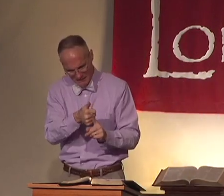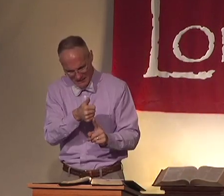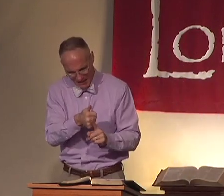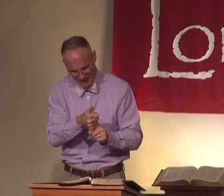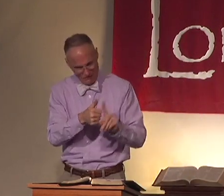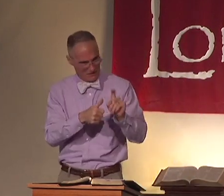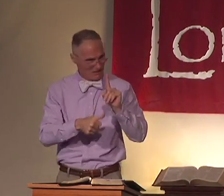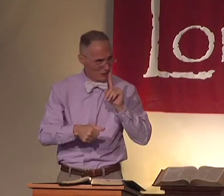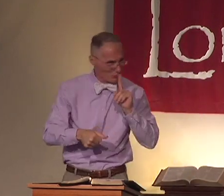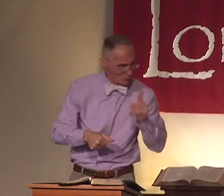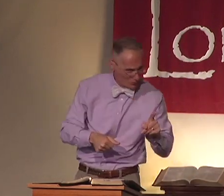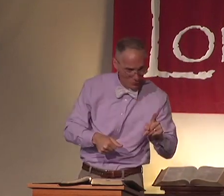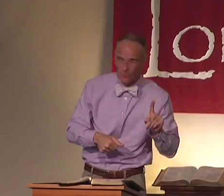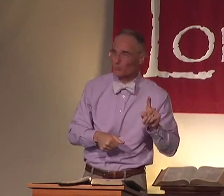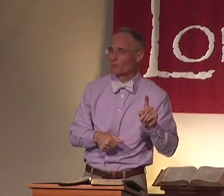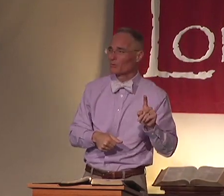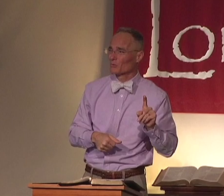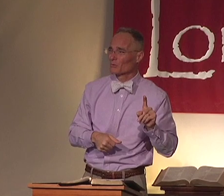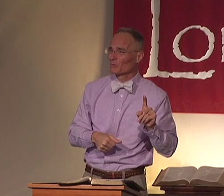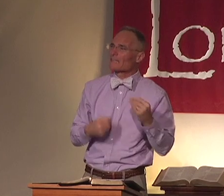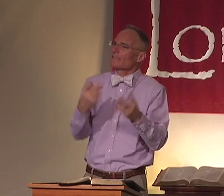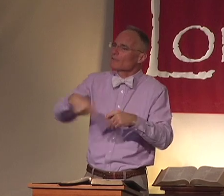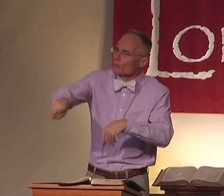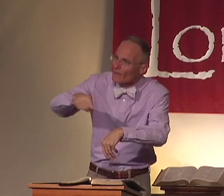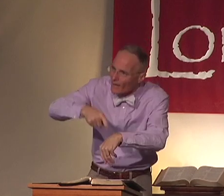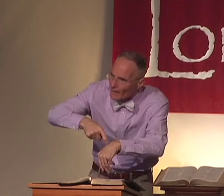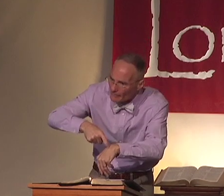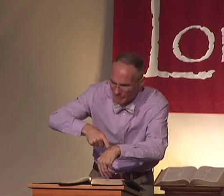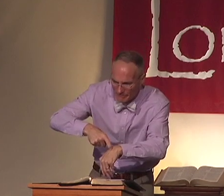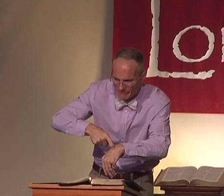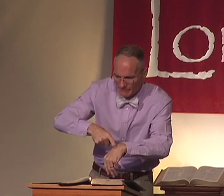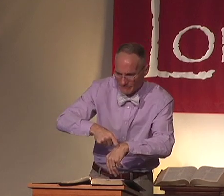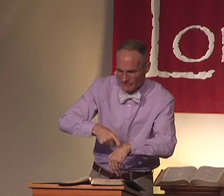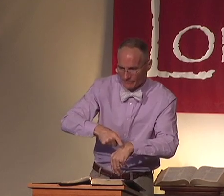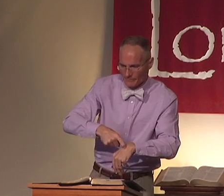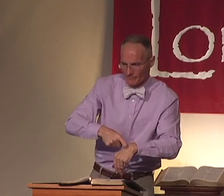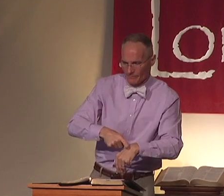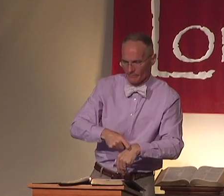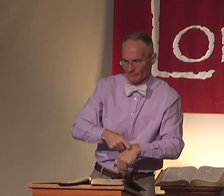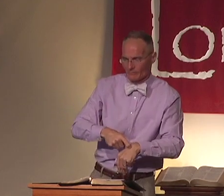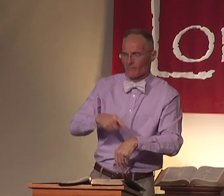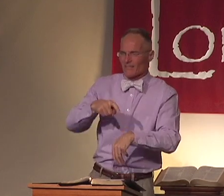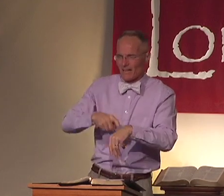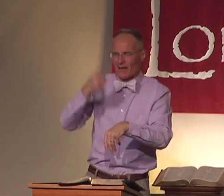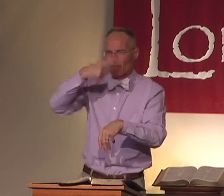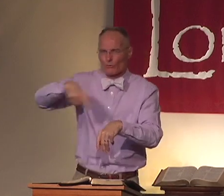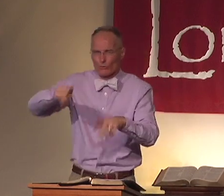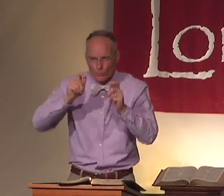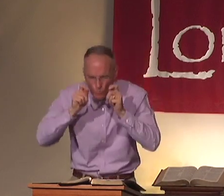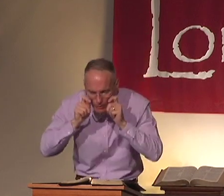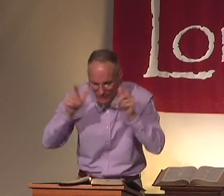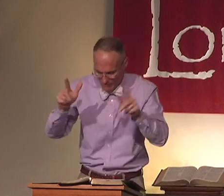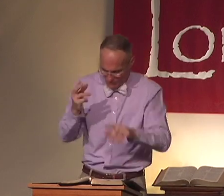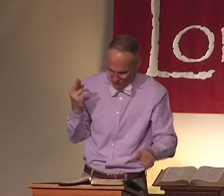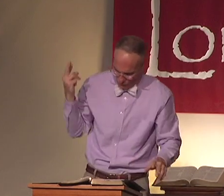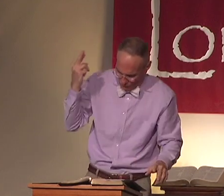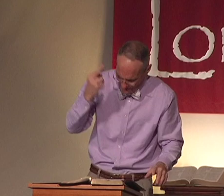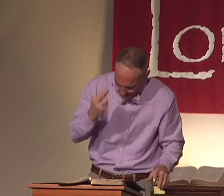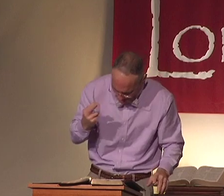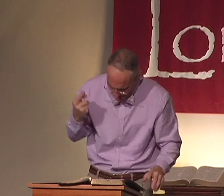What was Jesus talking about? Is that true? He's given you time for that. Time for you to wake up